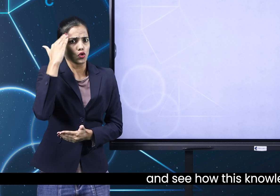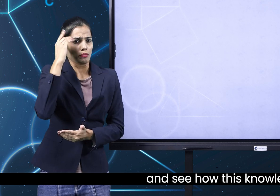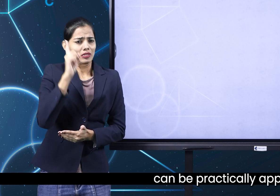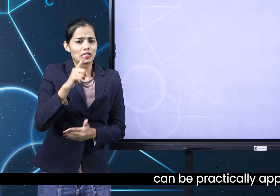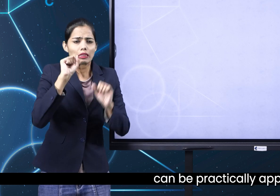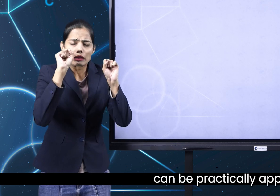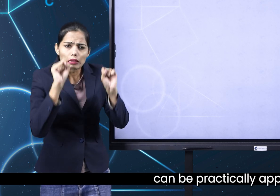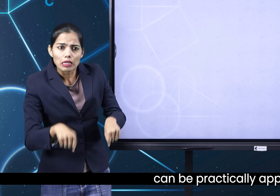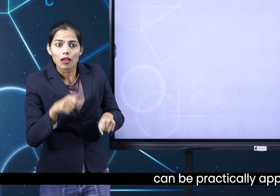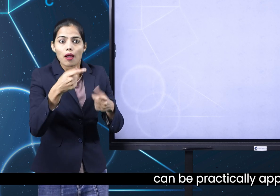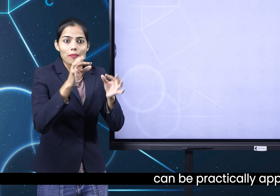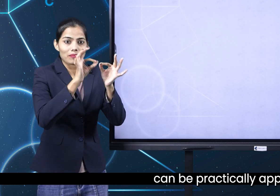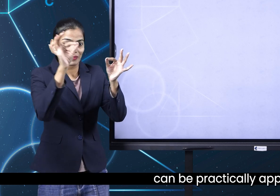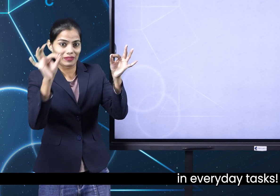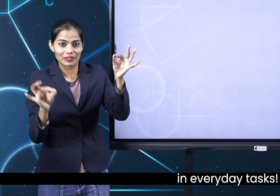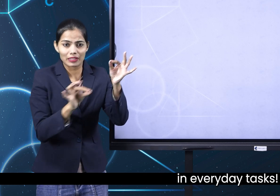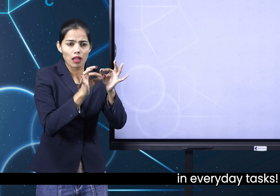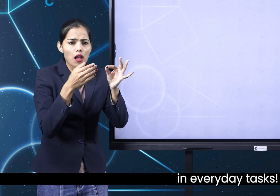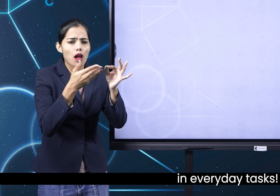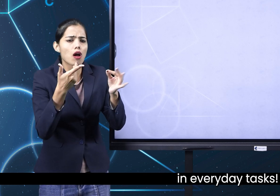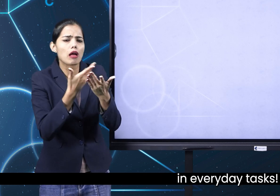knowledge can be practically applied in everyday tasks.